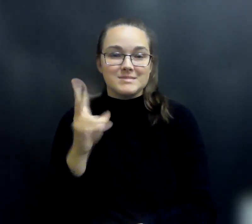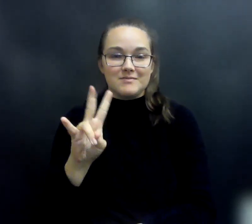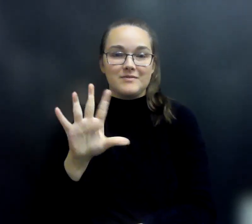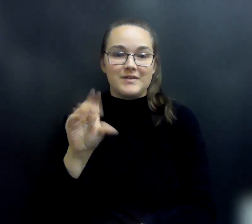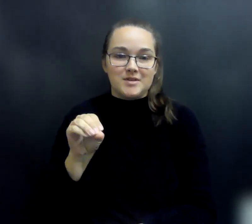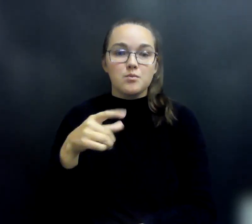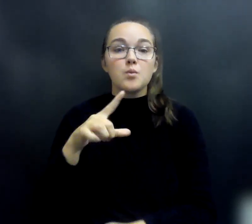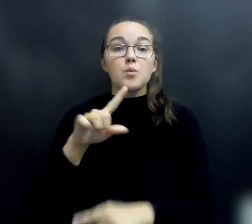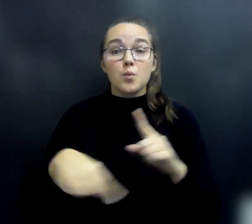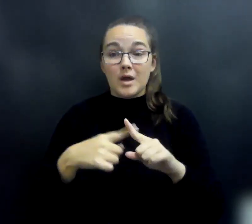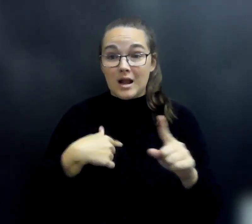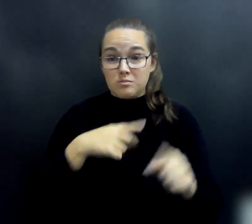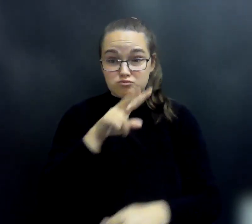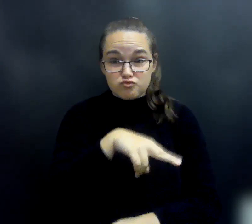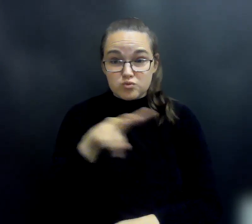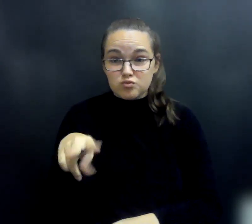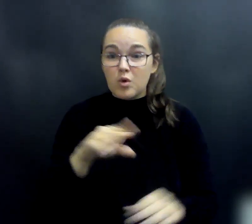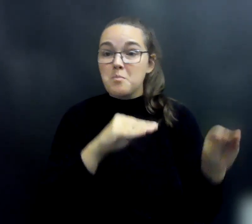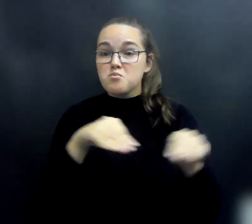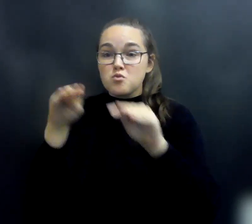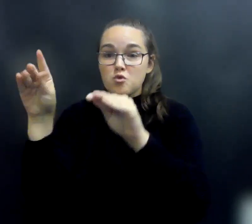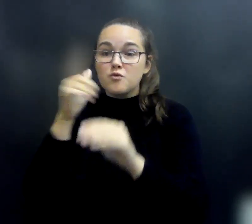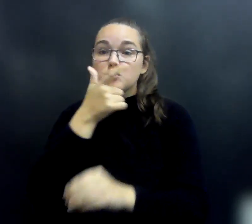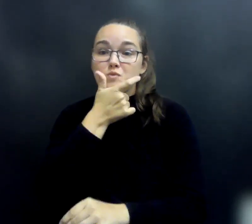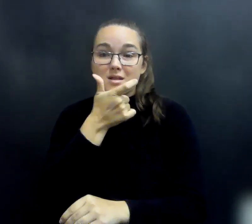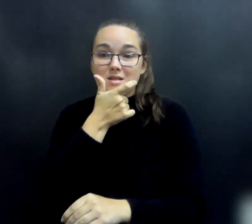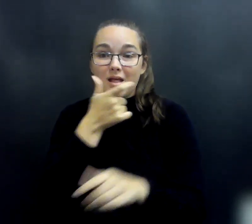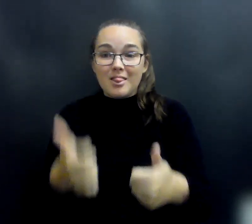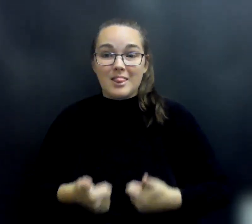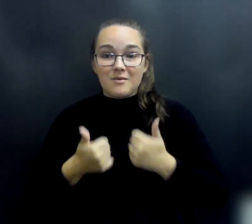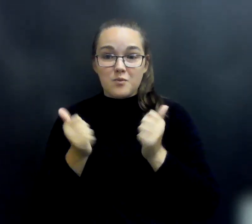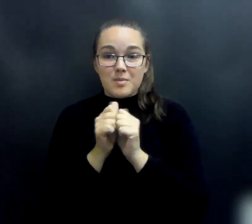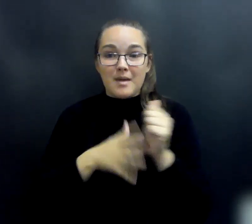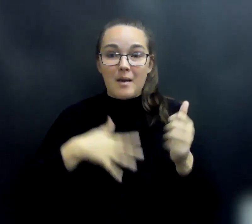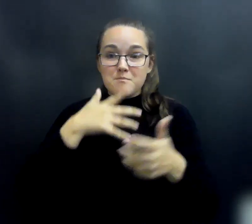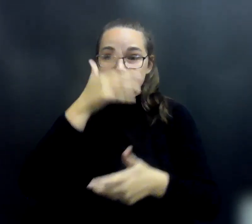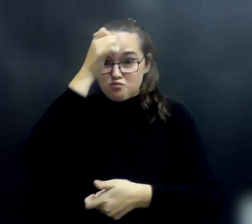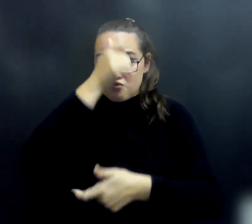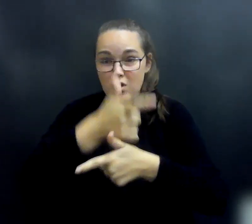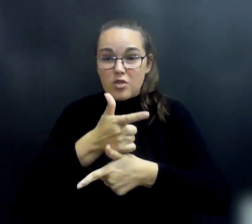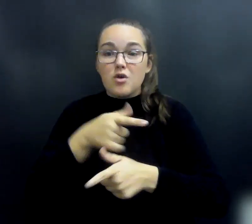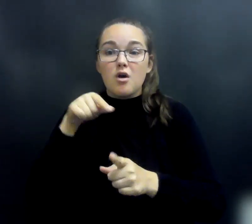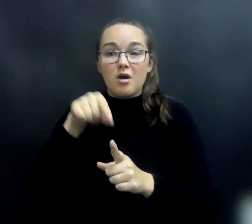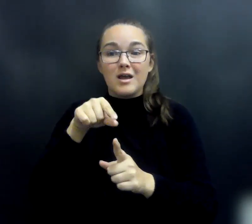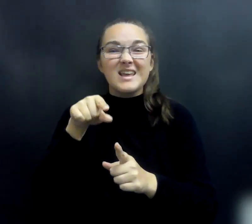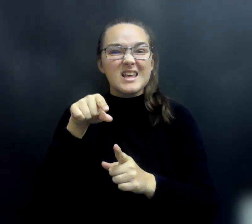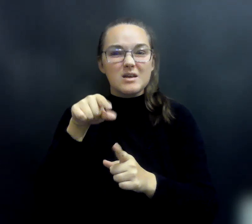22, I moved to England to live with my older brother, William. He was a musician. At